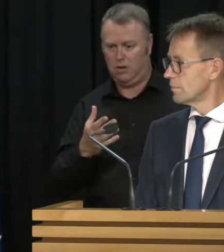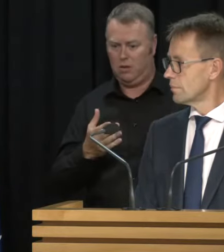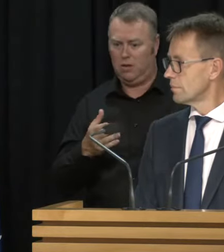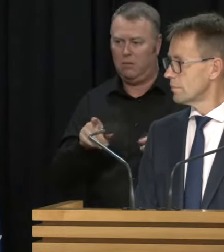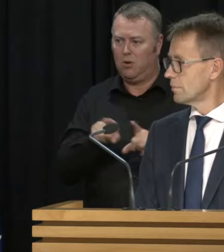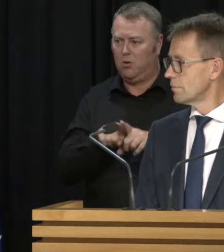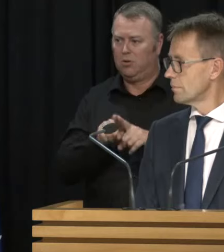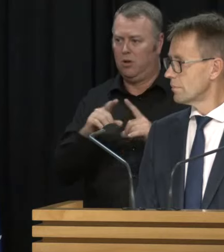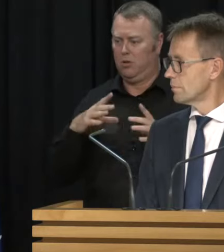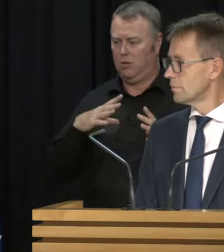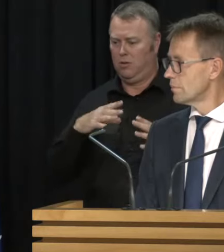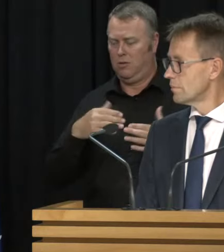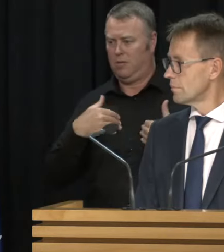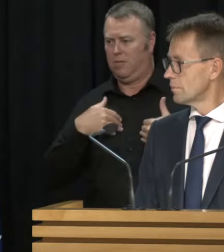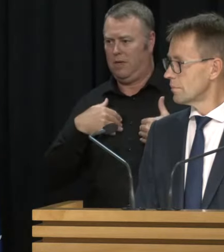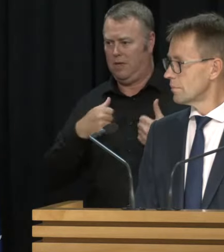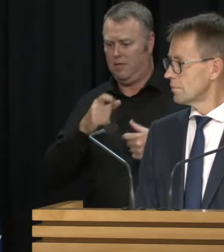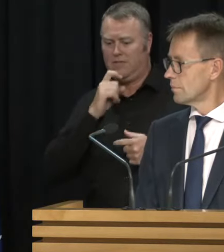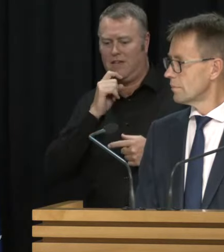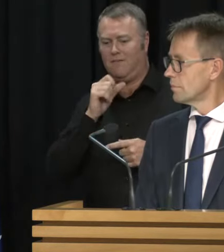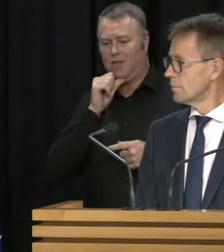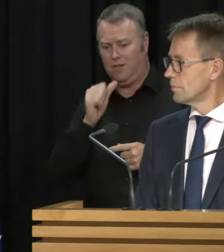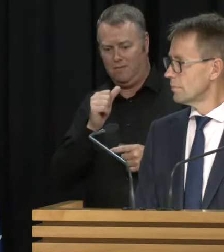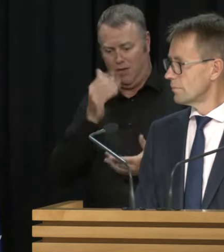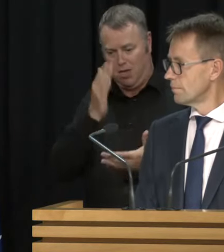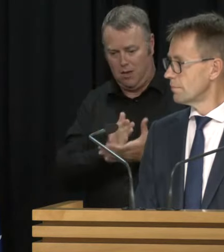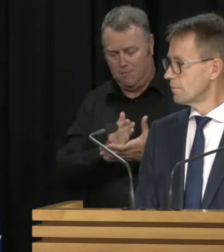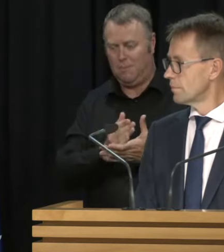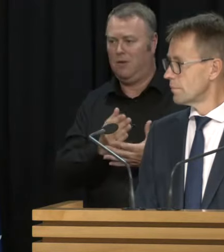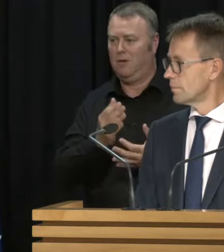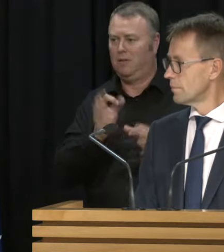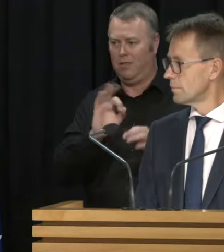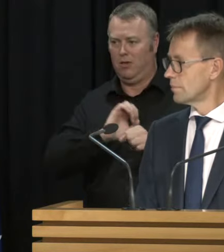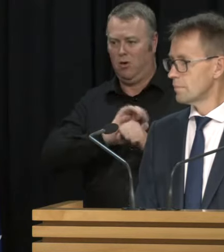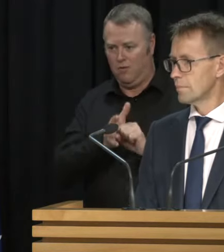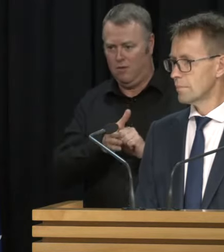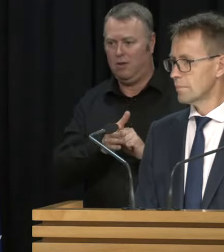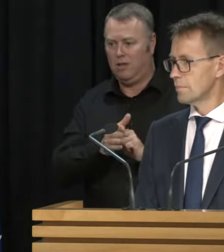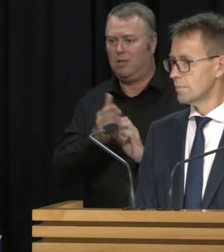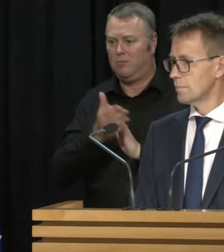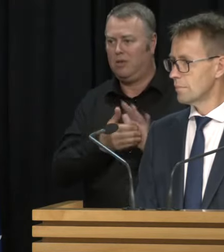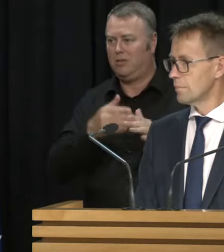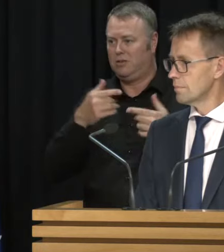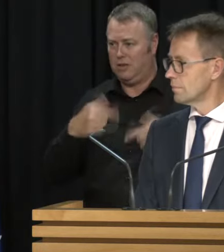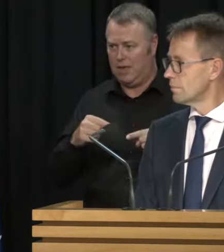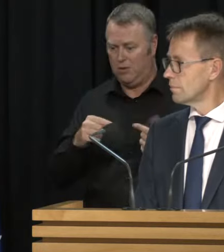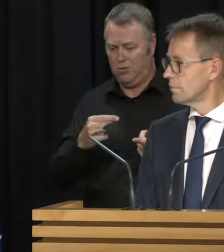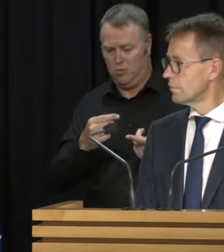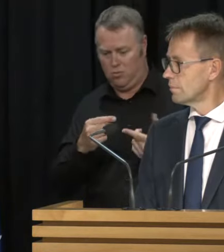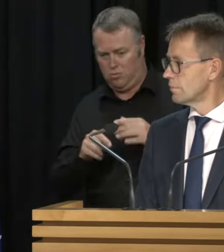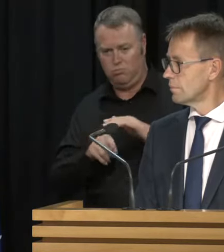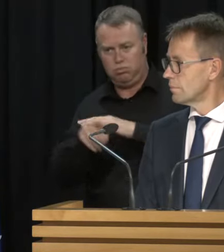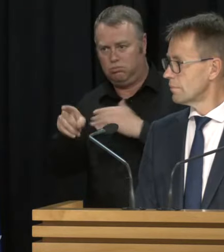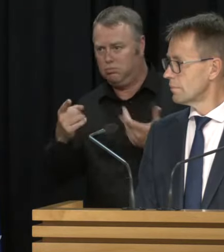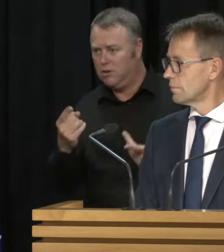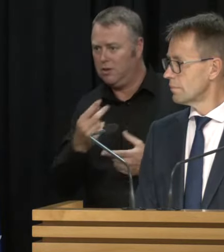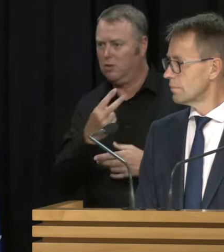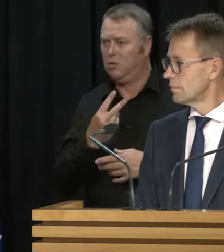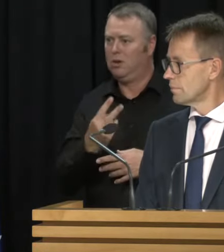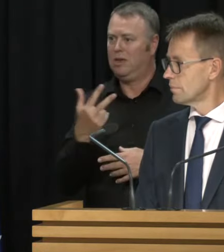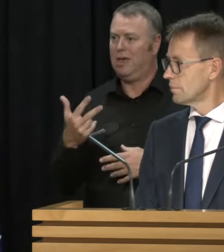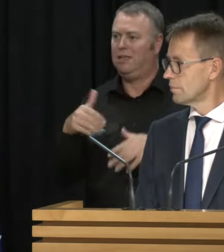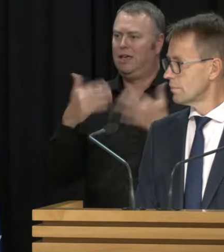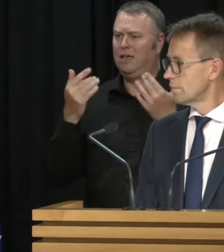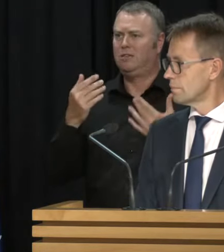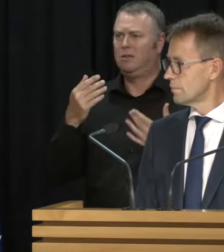COVID-free, then she would be able to leave after 28 days, which I understand is, I think it might be today. So it's a stay that's